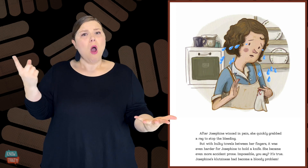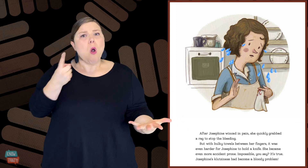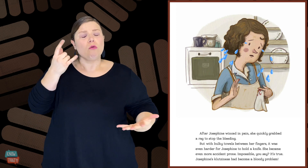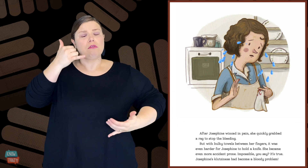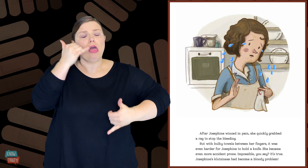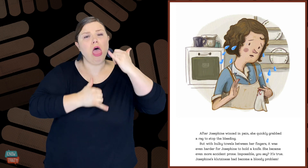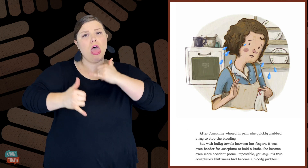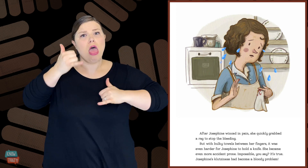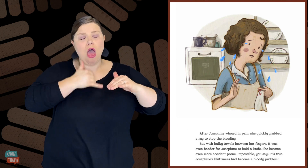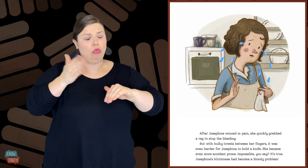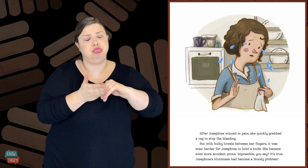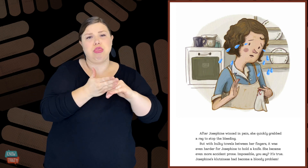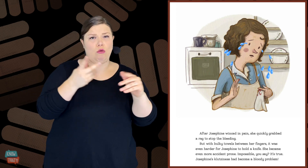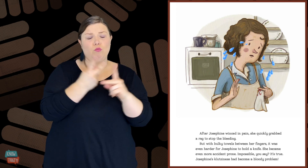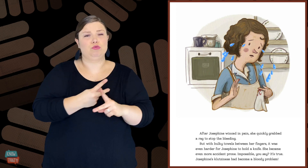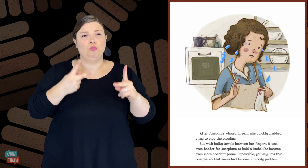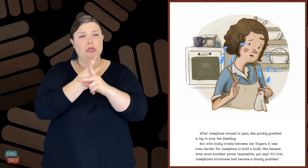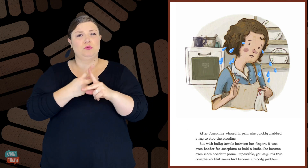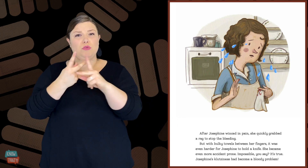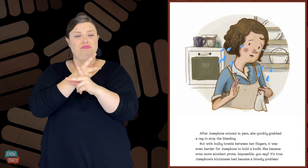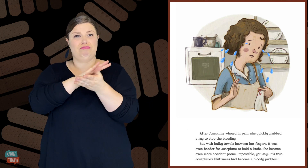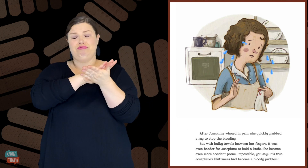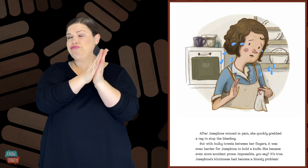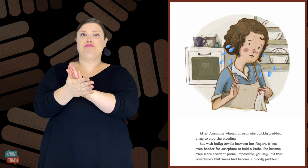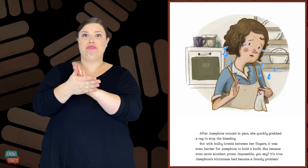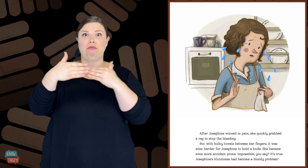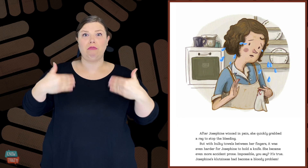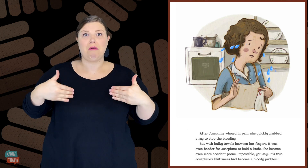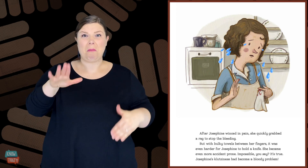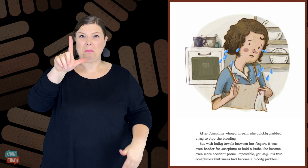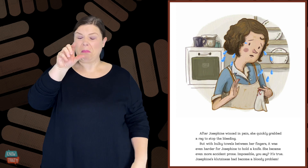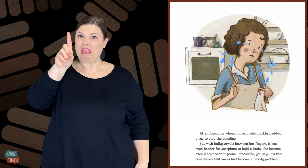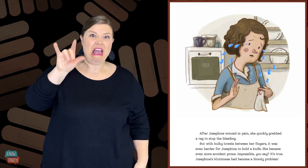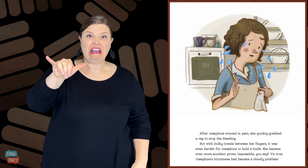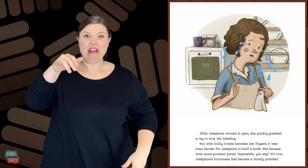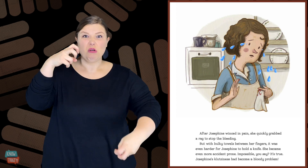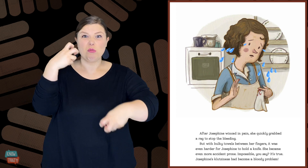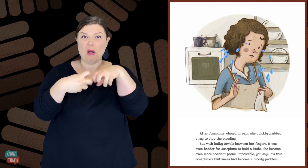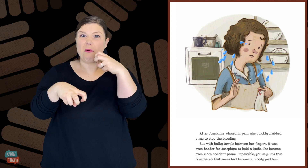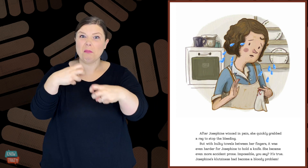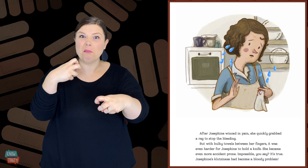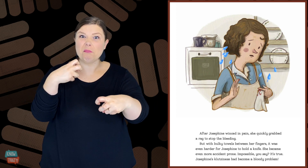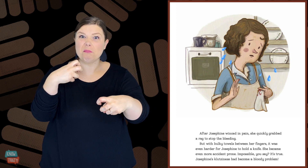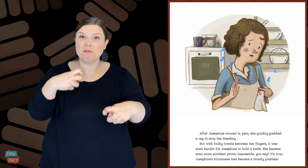say? It's true. Josephine's klutziness had become a bloody problem.